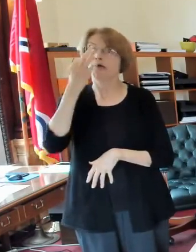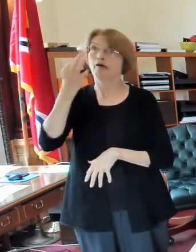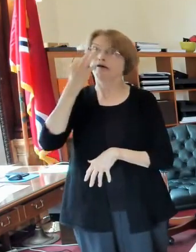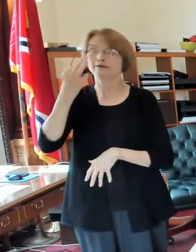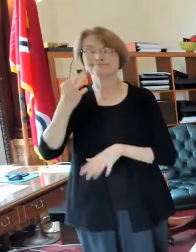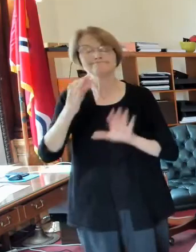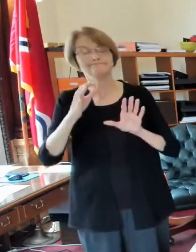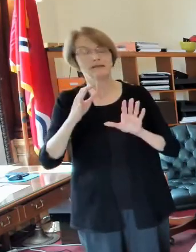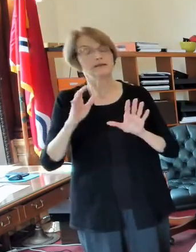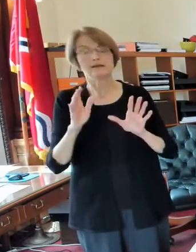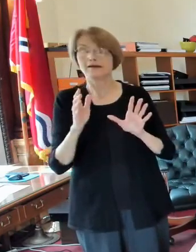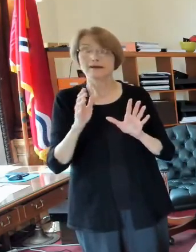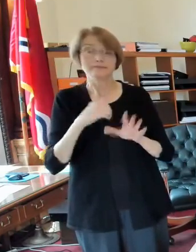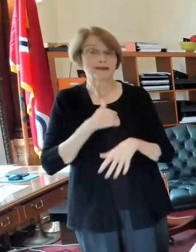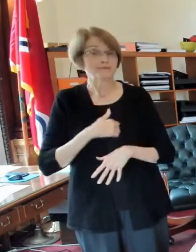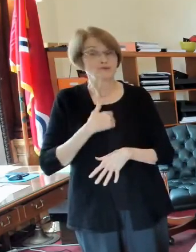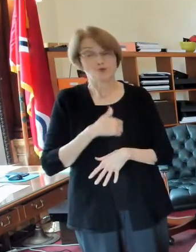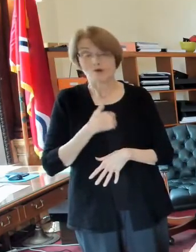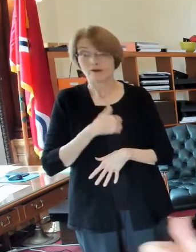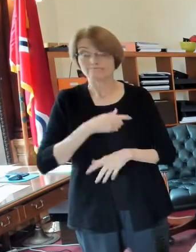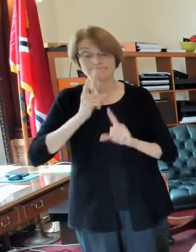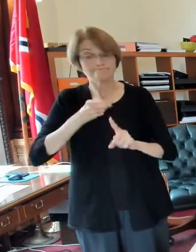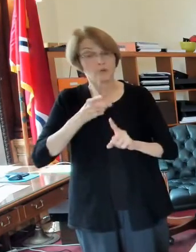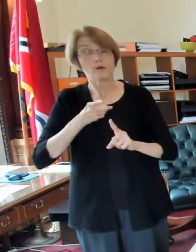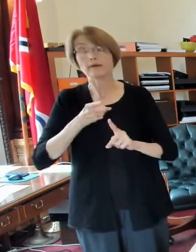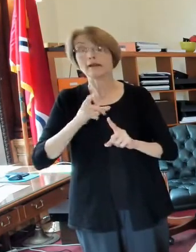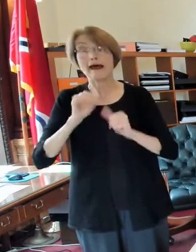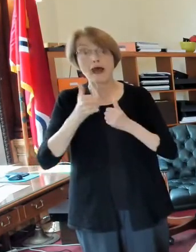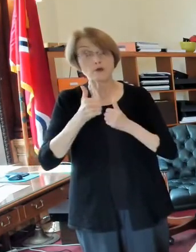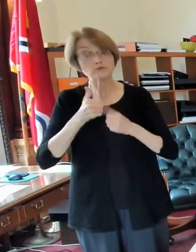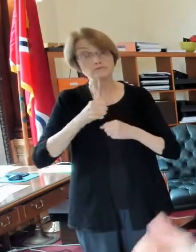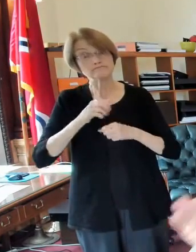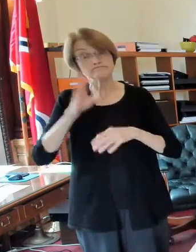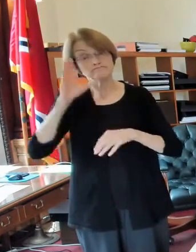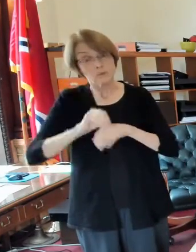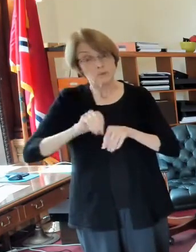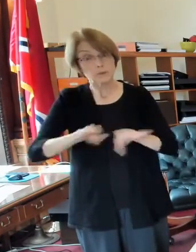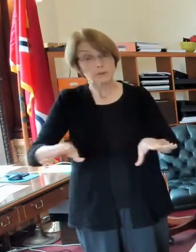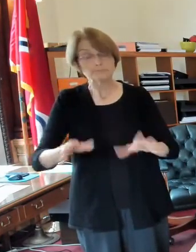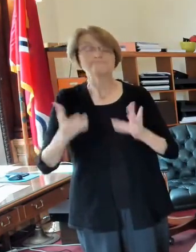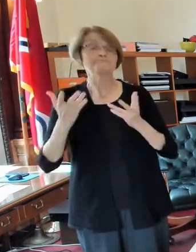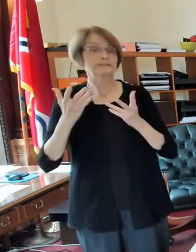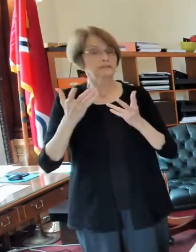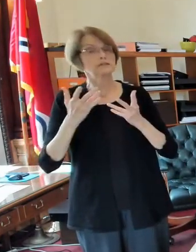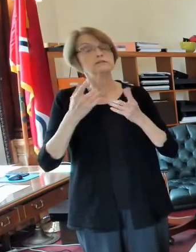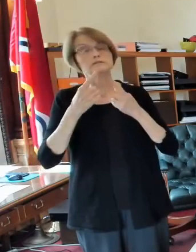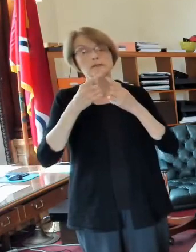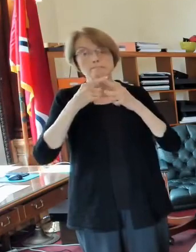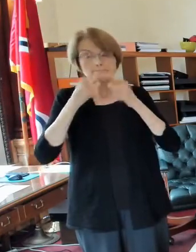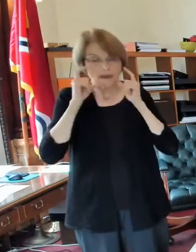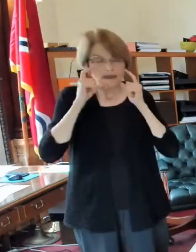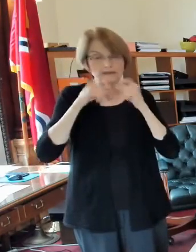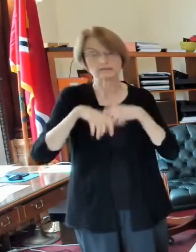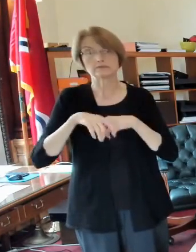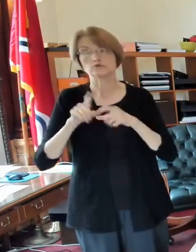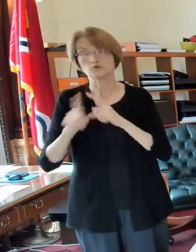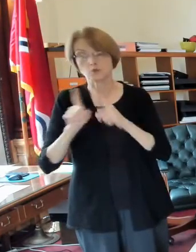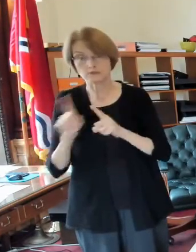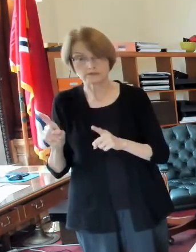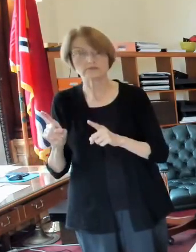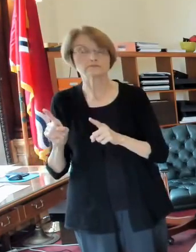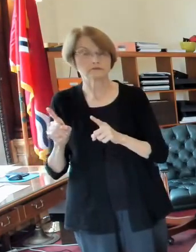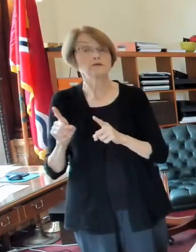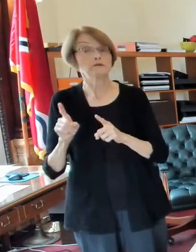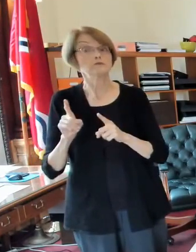is the only thing, wearing mask and staying socially distanced, and to be able to keep our numbers down. So